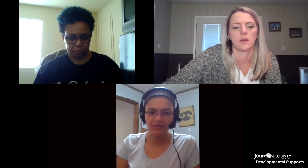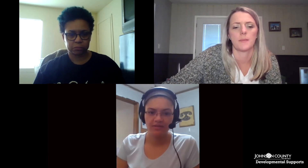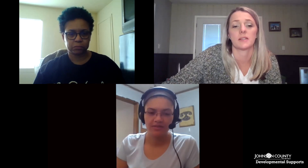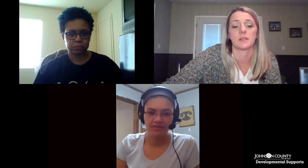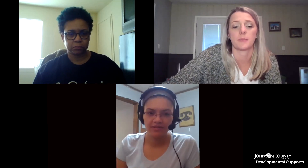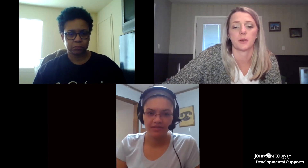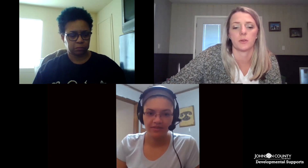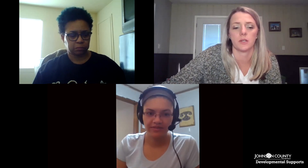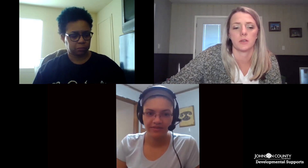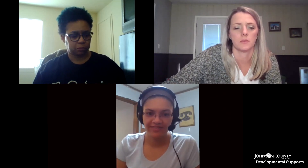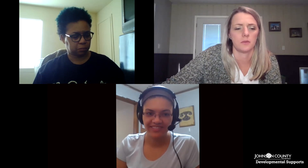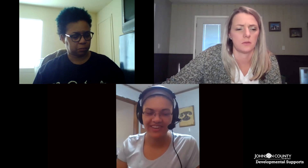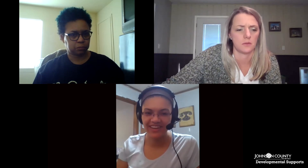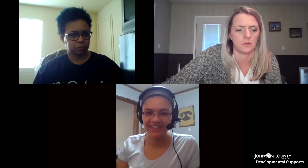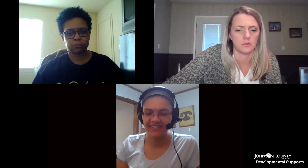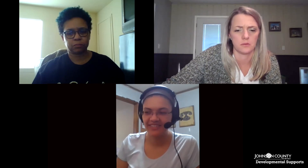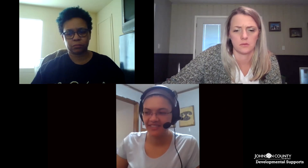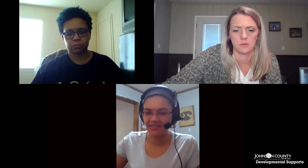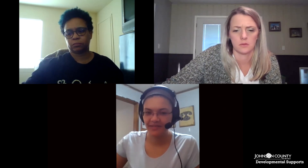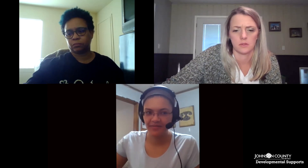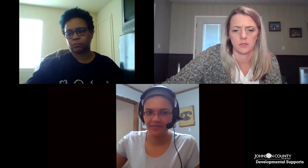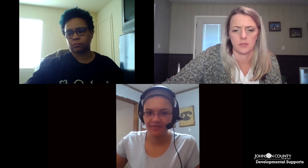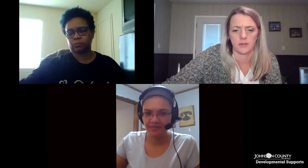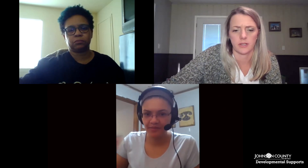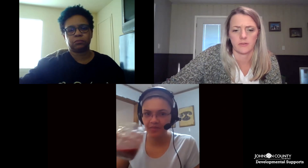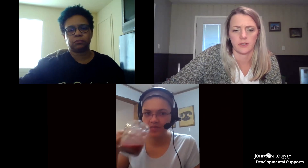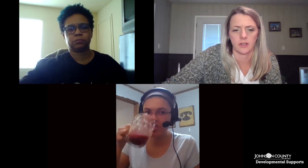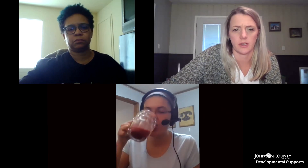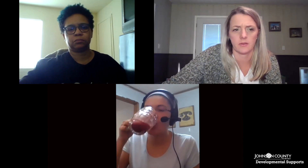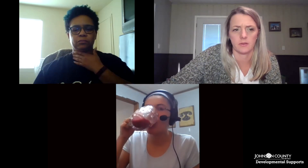I'm gonna stop recording Okay. if I can figure that out.